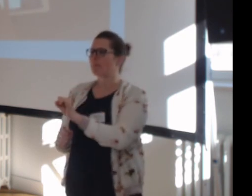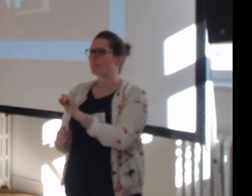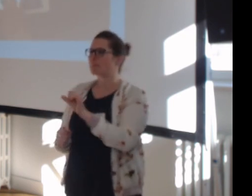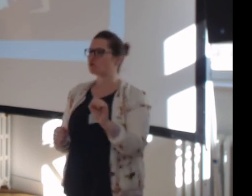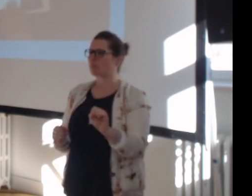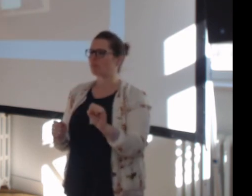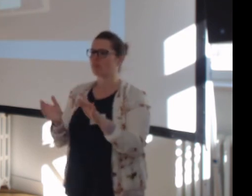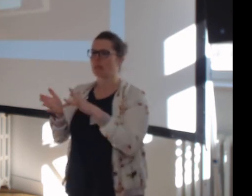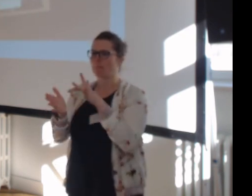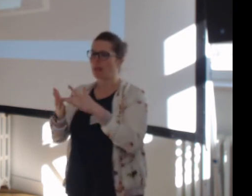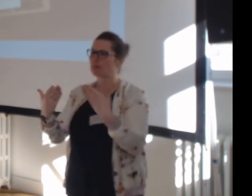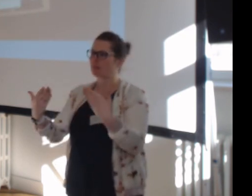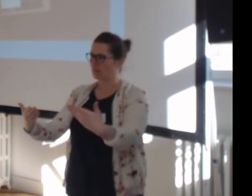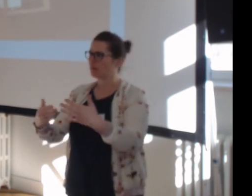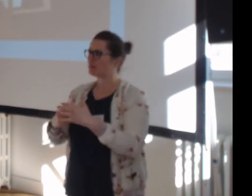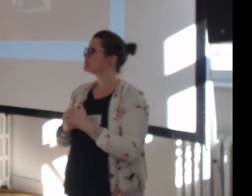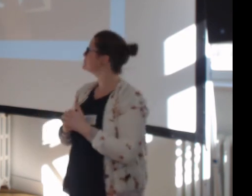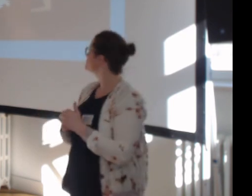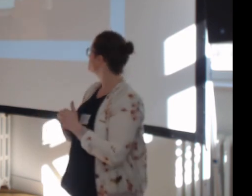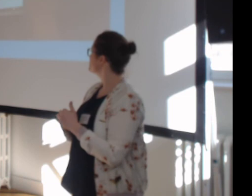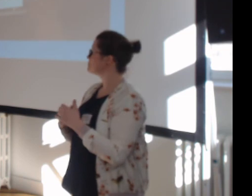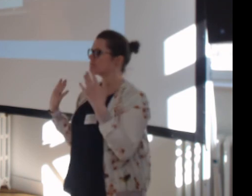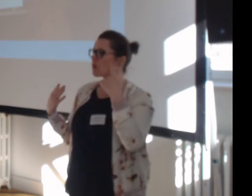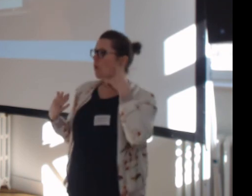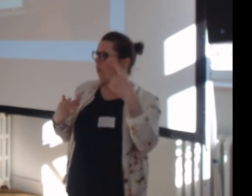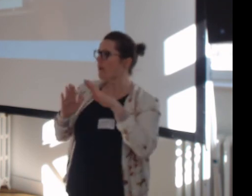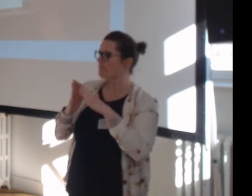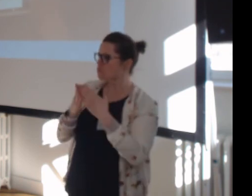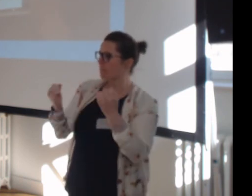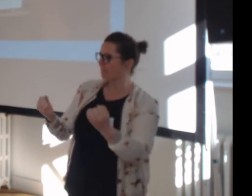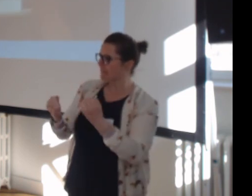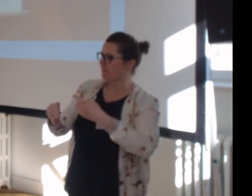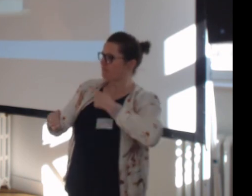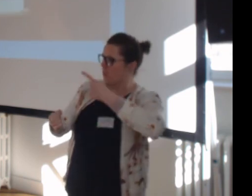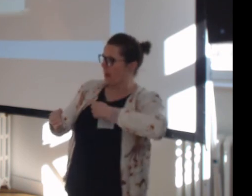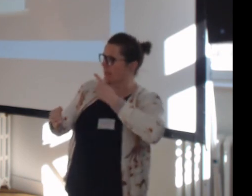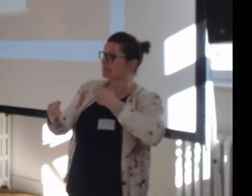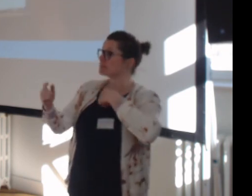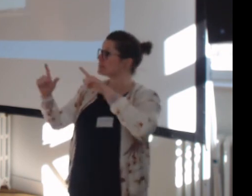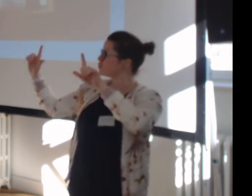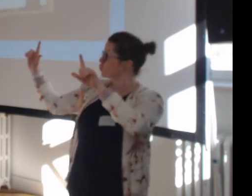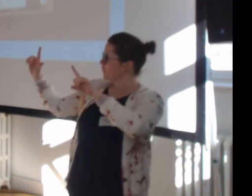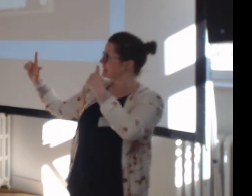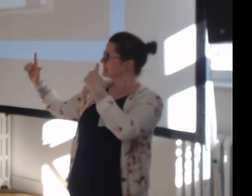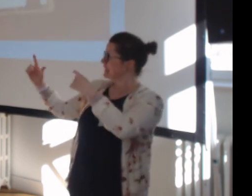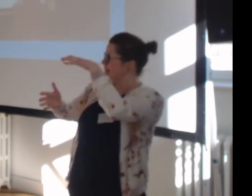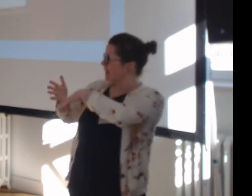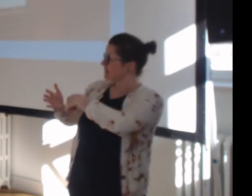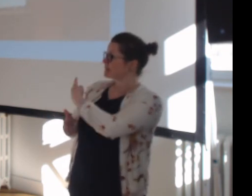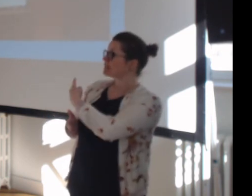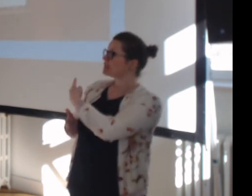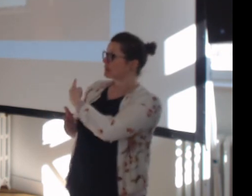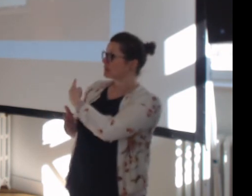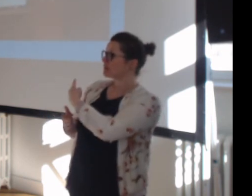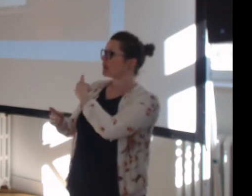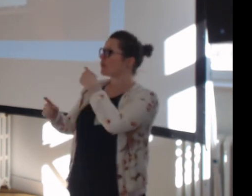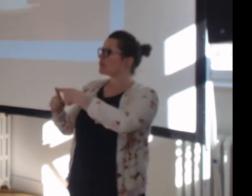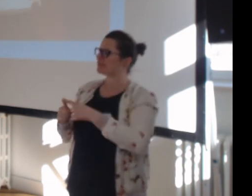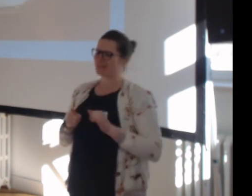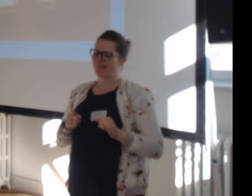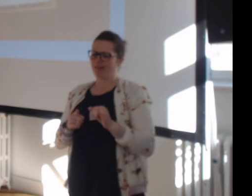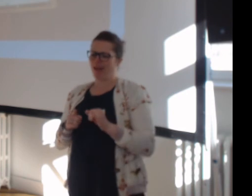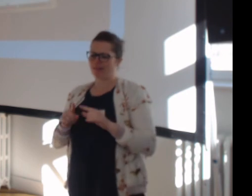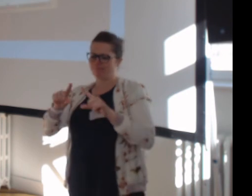think. You can hear the book is being read. On the screen there is the text, and there's a little